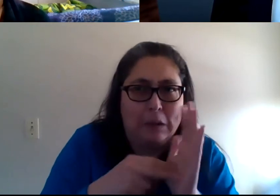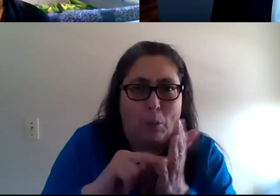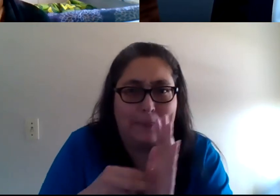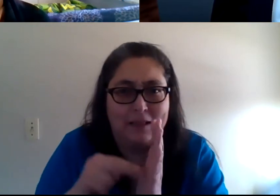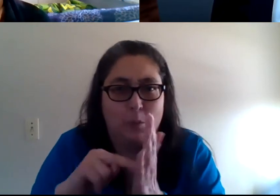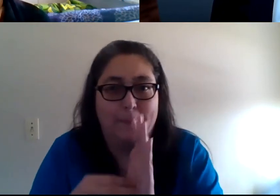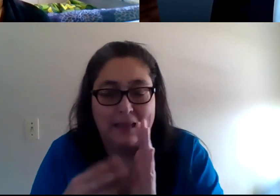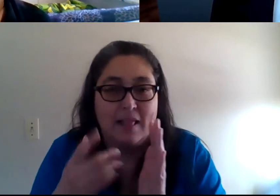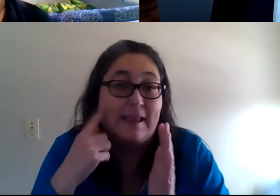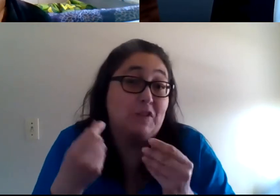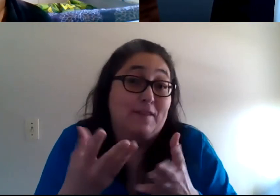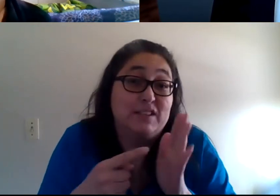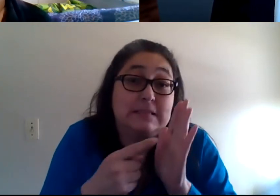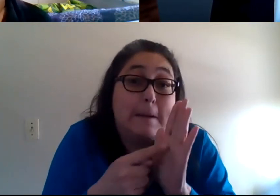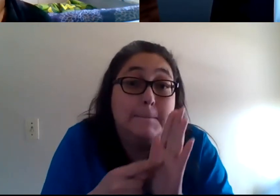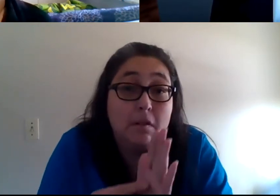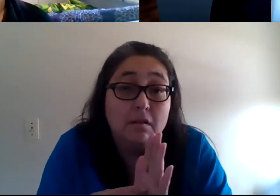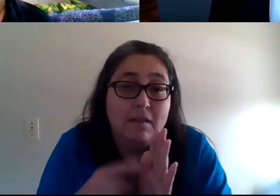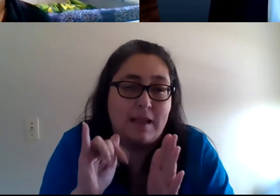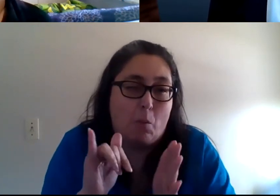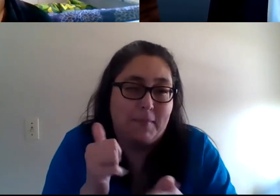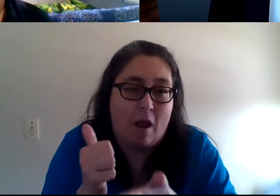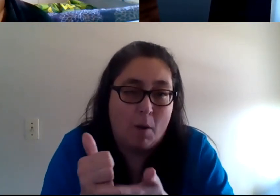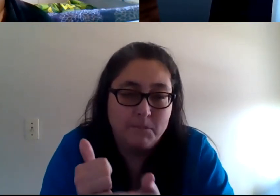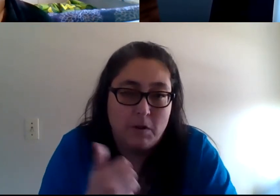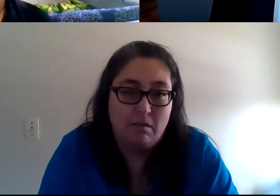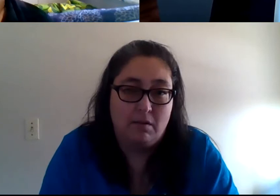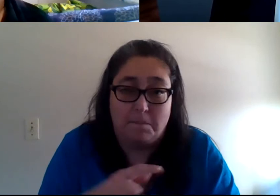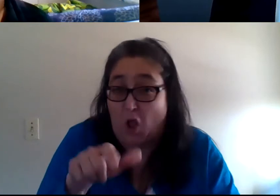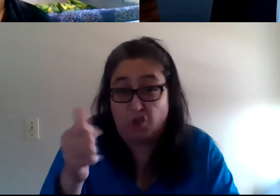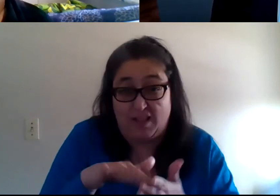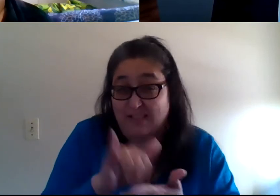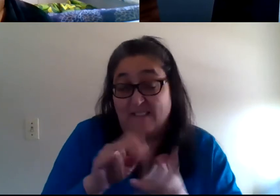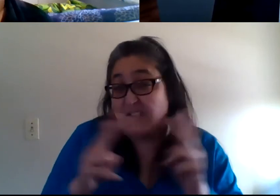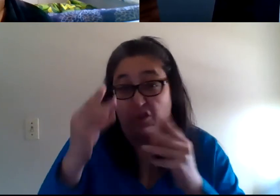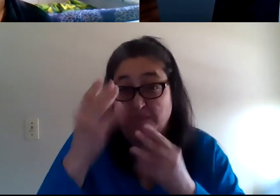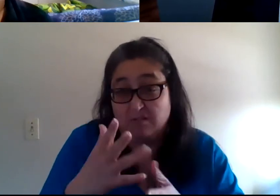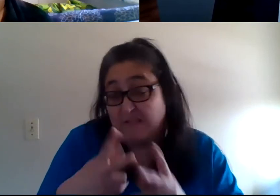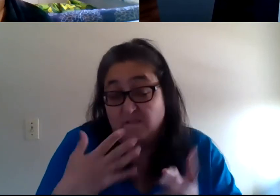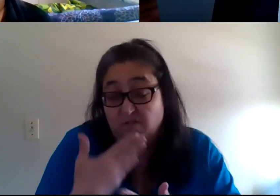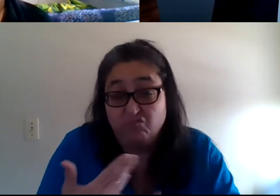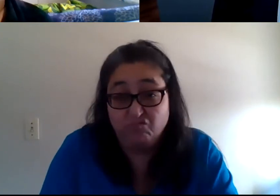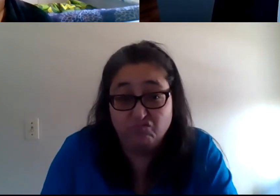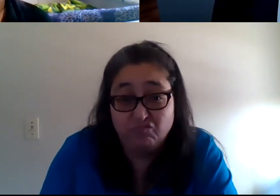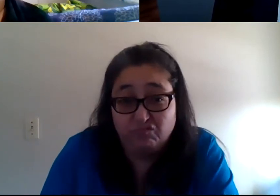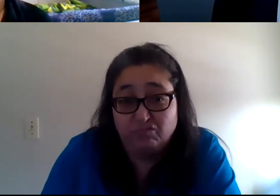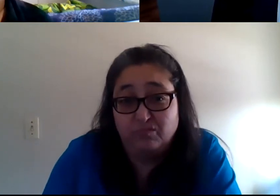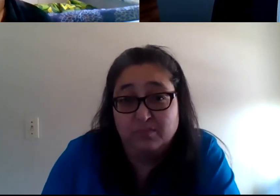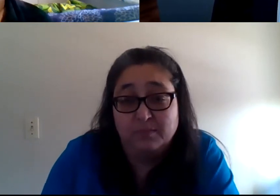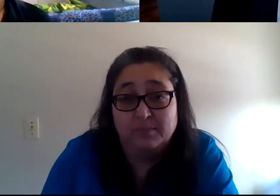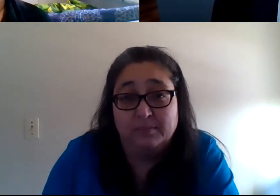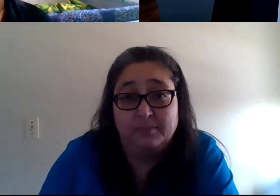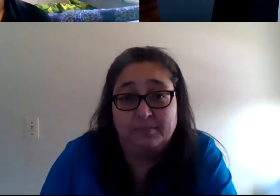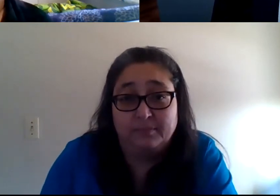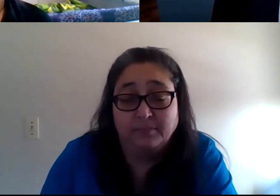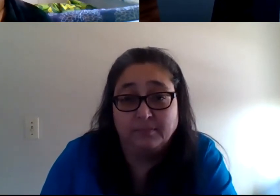get overwhelmed. Too much information, because a lot of people get lost when there's too much information. So I think slowing it down a little bit and elaborating